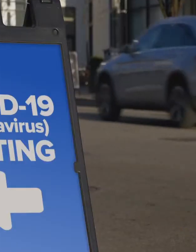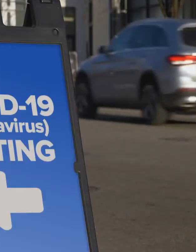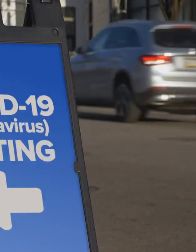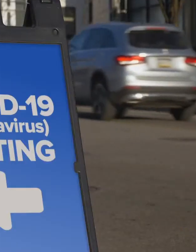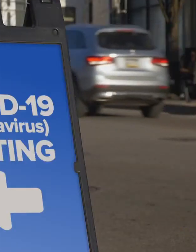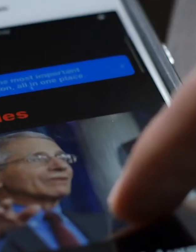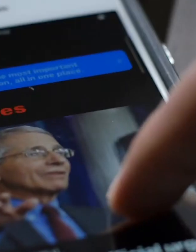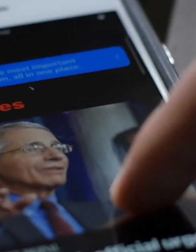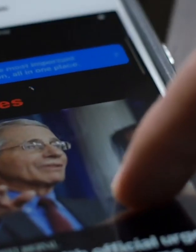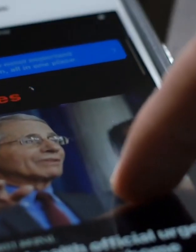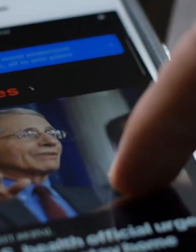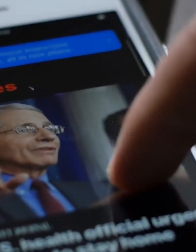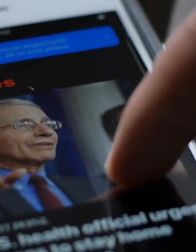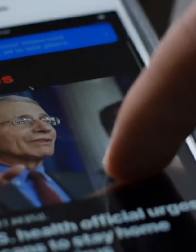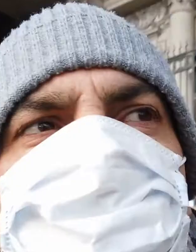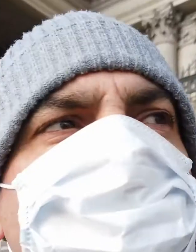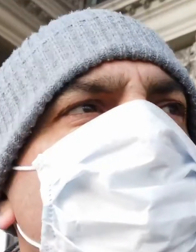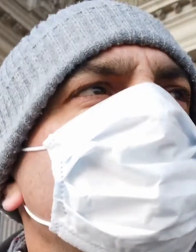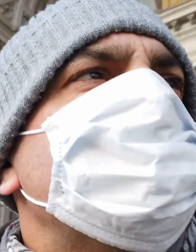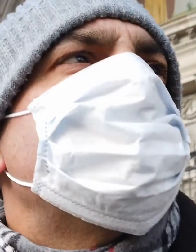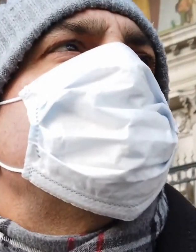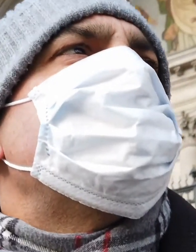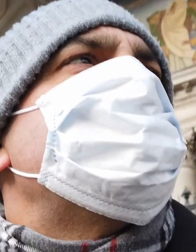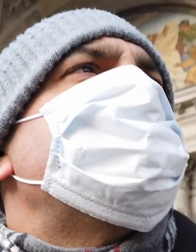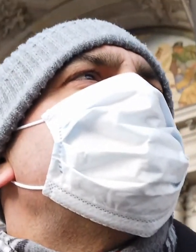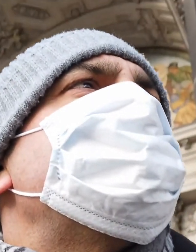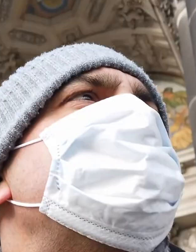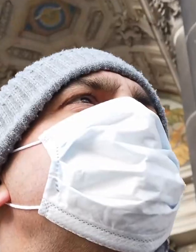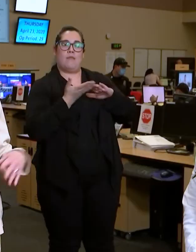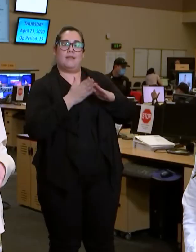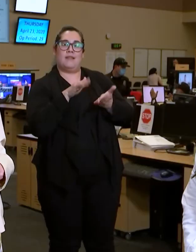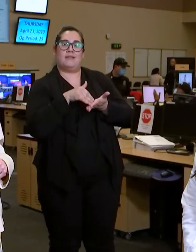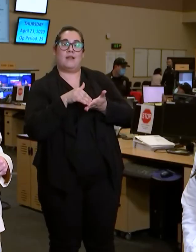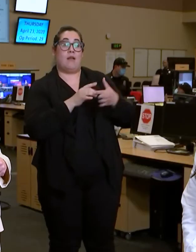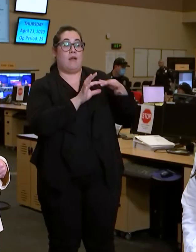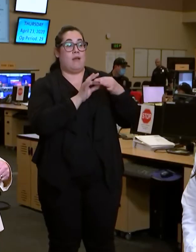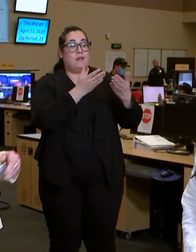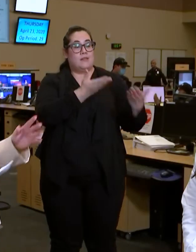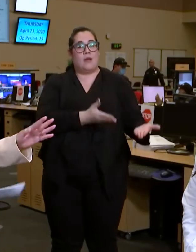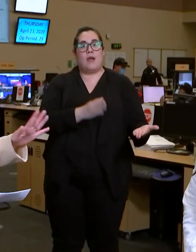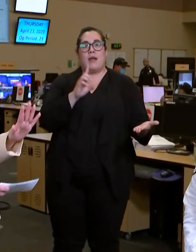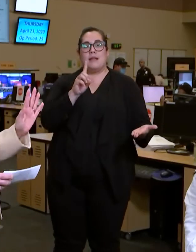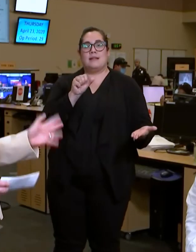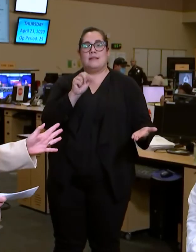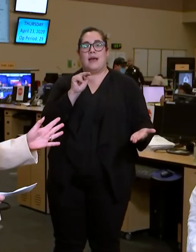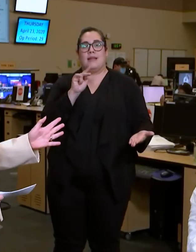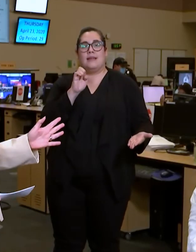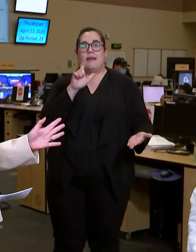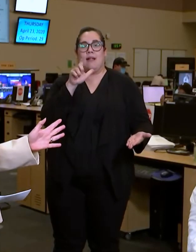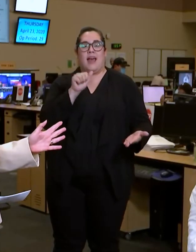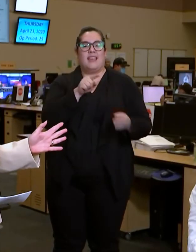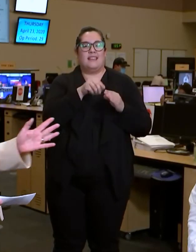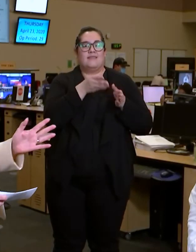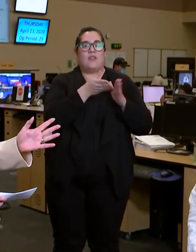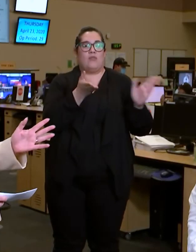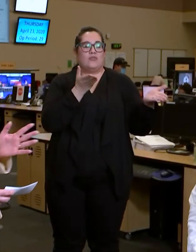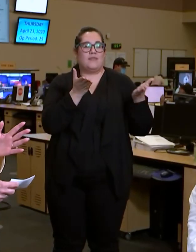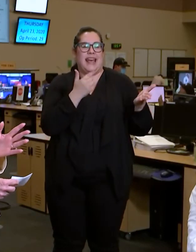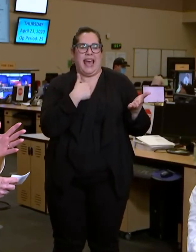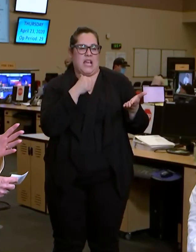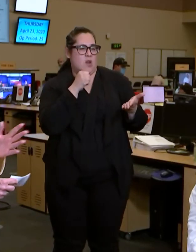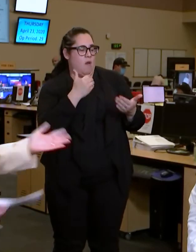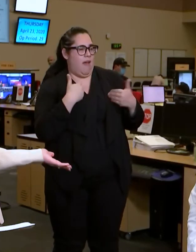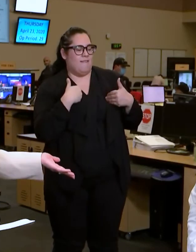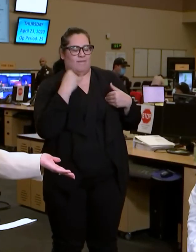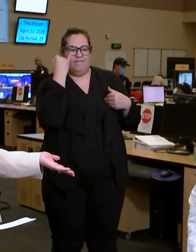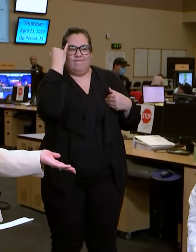not only the city, but for the entire country and the world. I am joined by Daniela Pacro, who is in General Services, and I don't